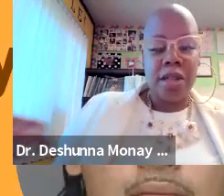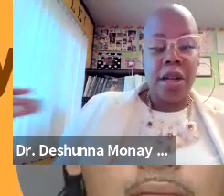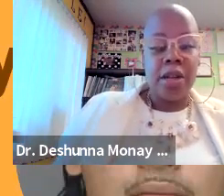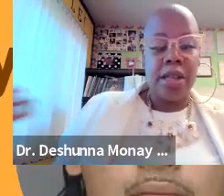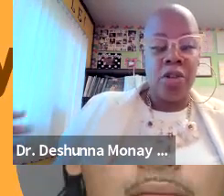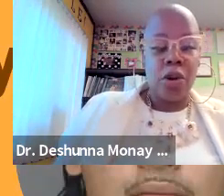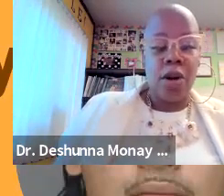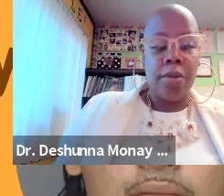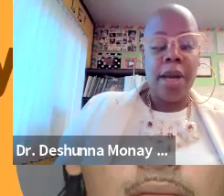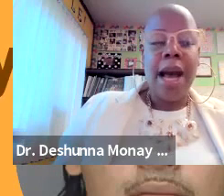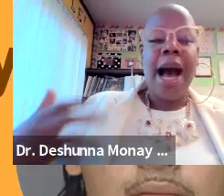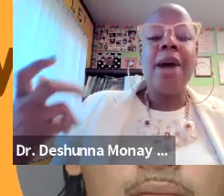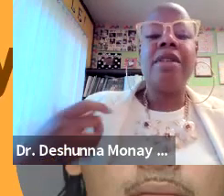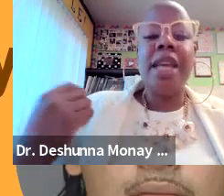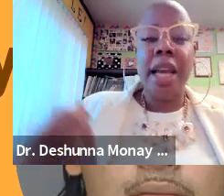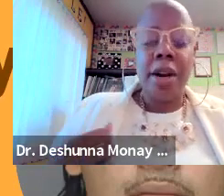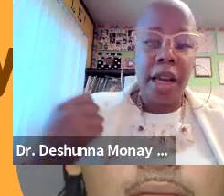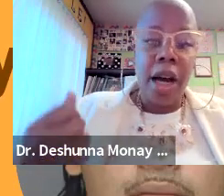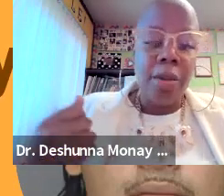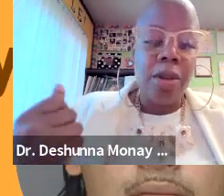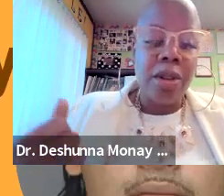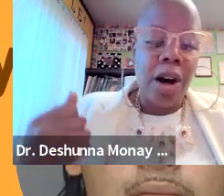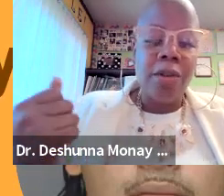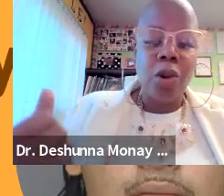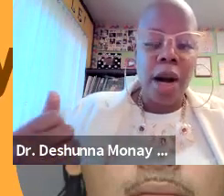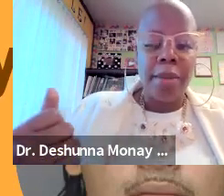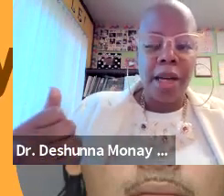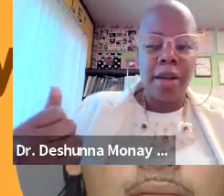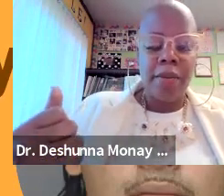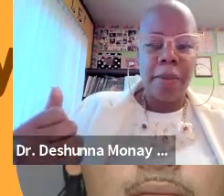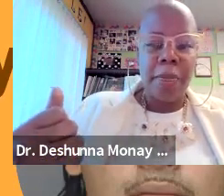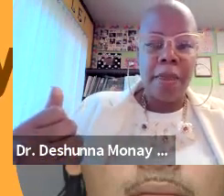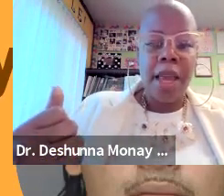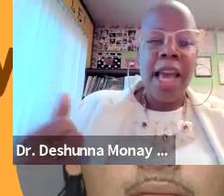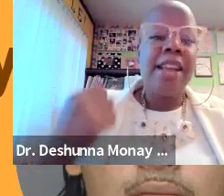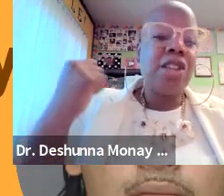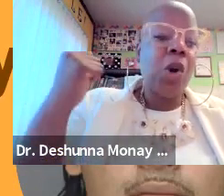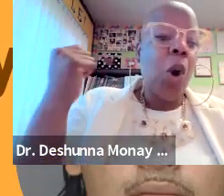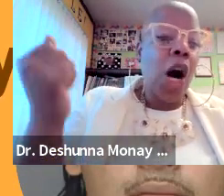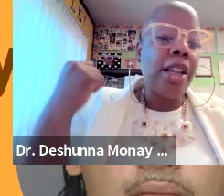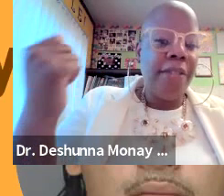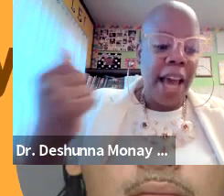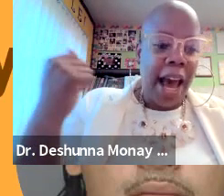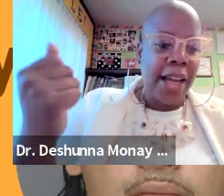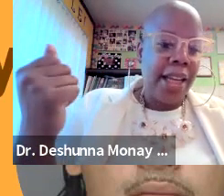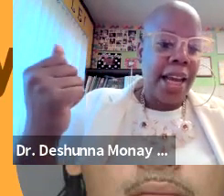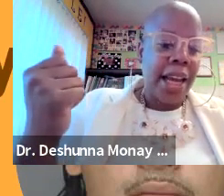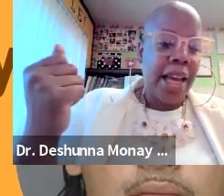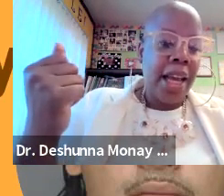imposter syndrome. I was carrying unresolved trauma. And so